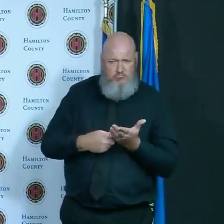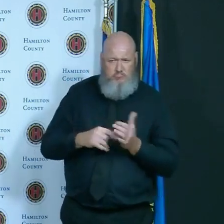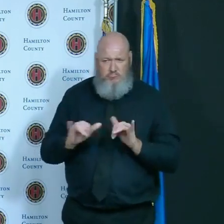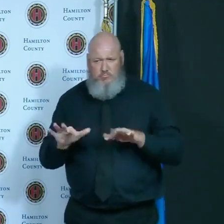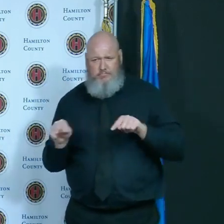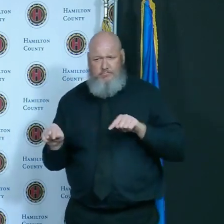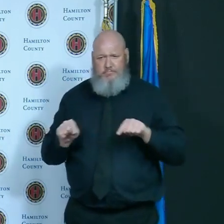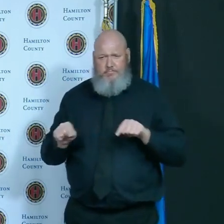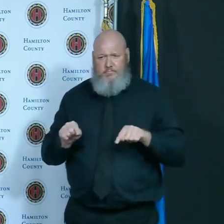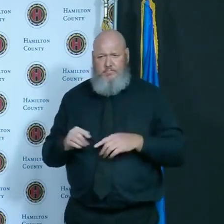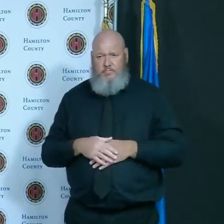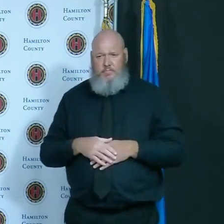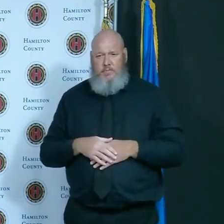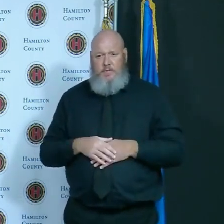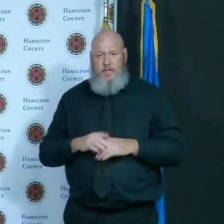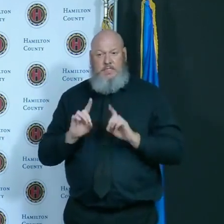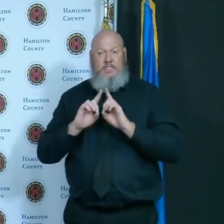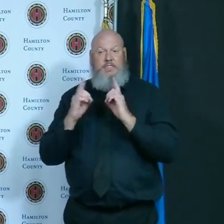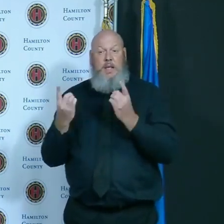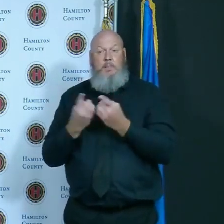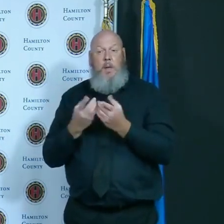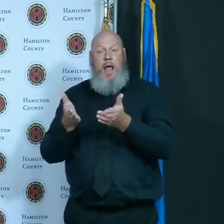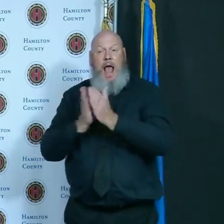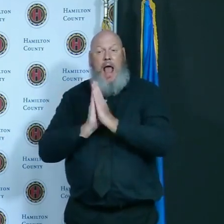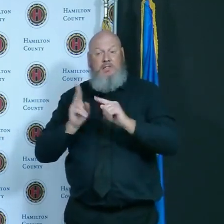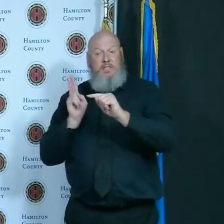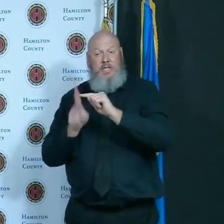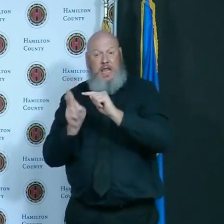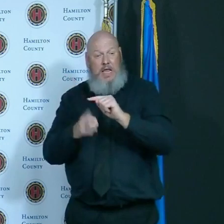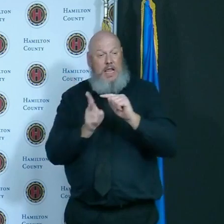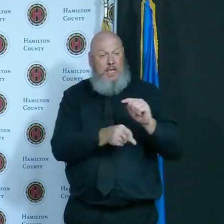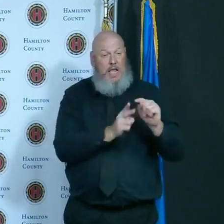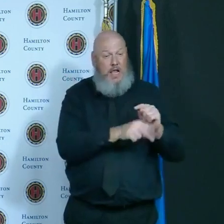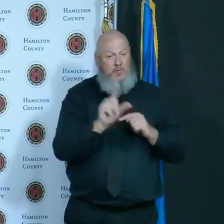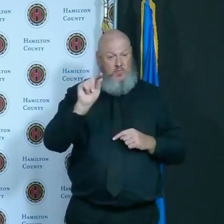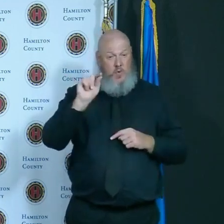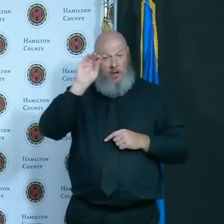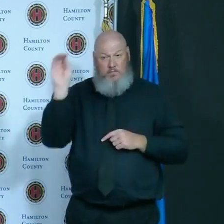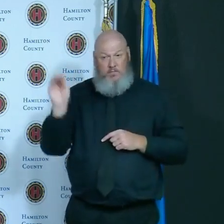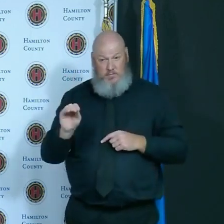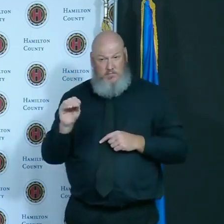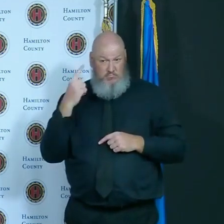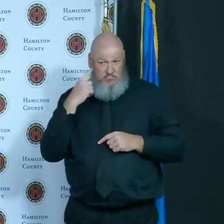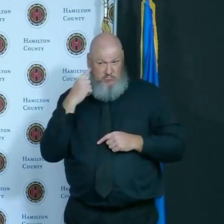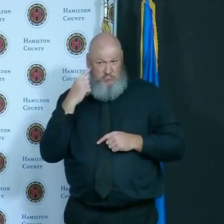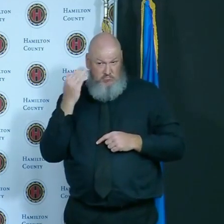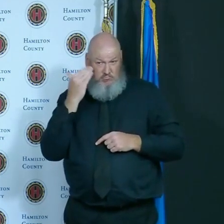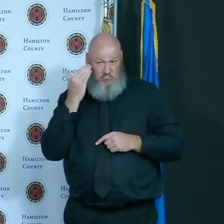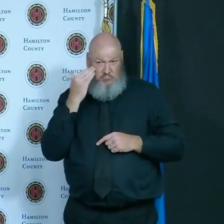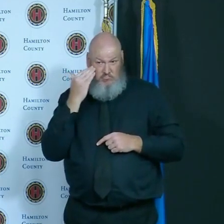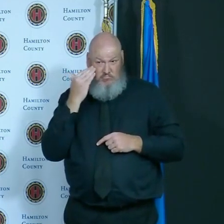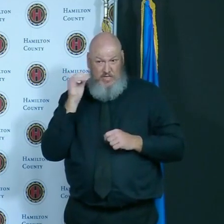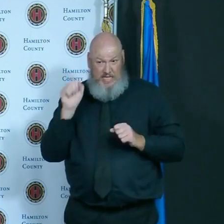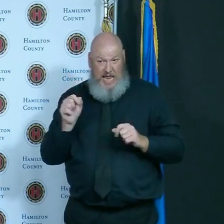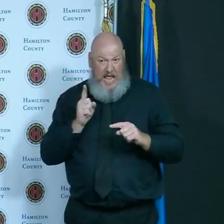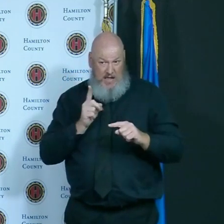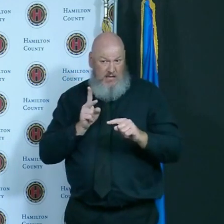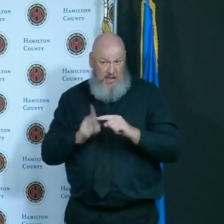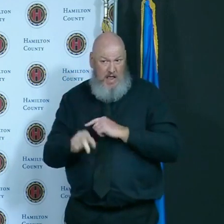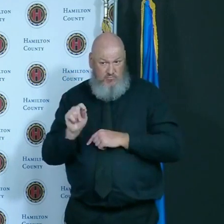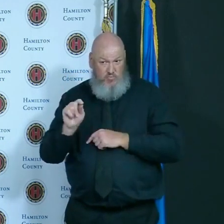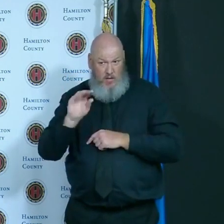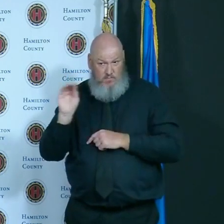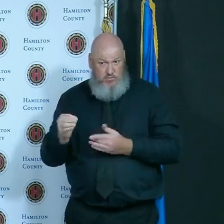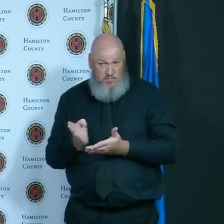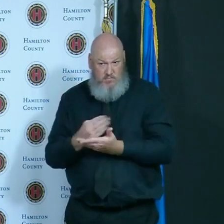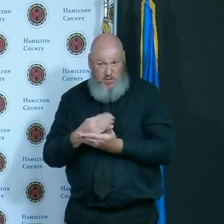departments that have been asked to cut 20% and whether they've been able to do that? I have, actually, and I know some